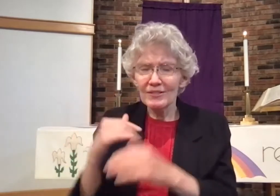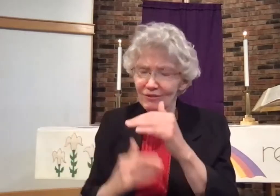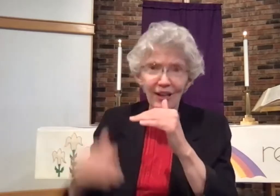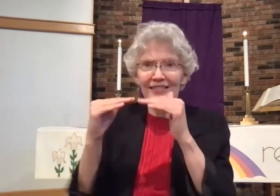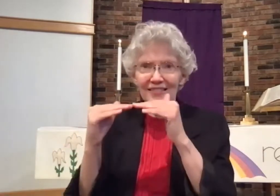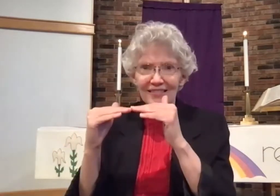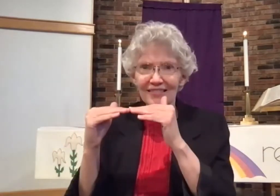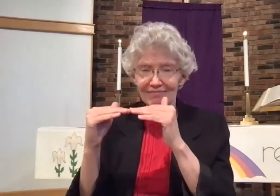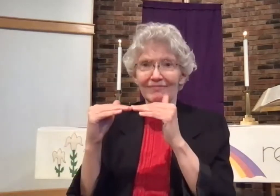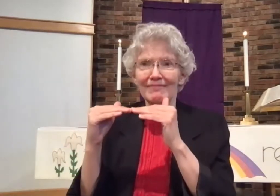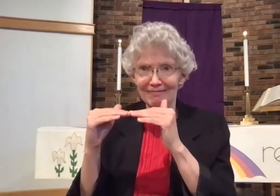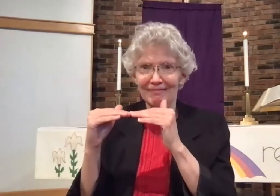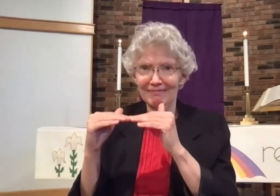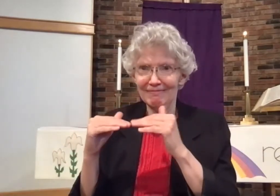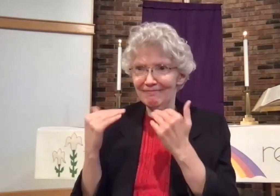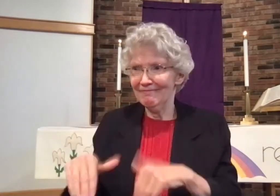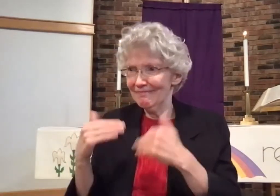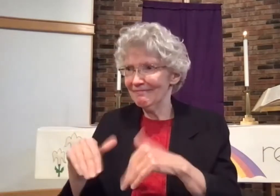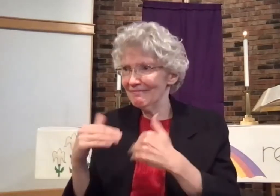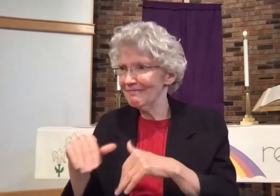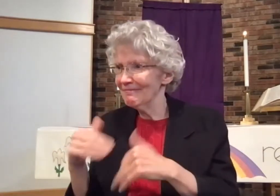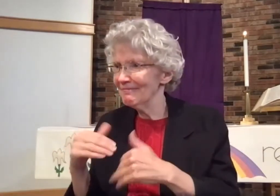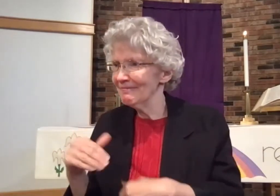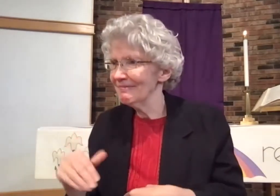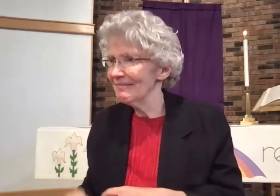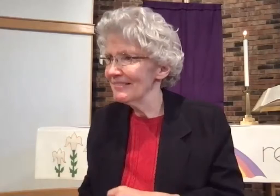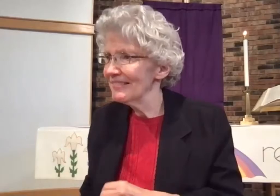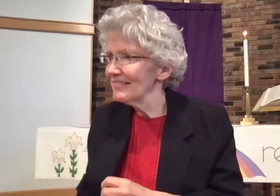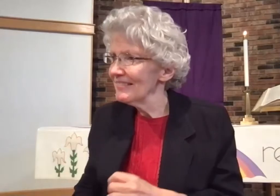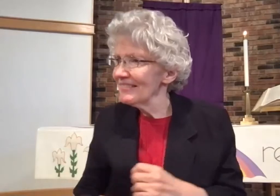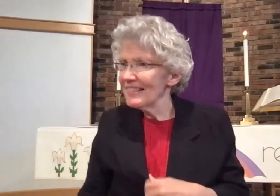This is a new experience for them to finally feel like they may have gotten some justice.